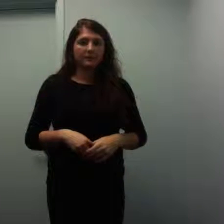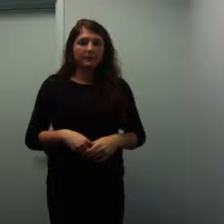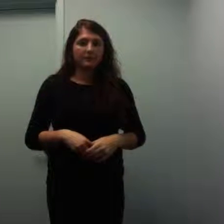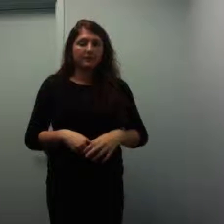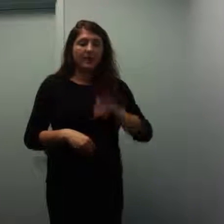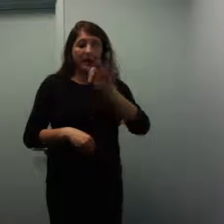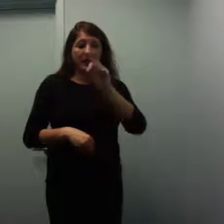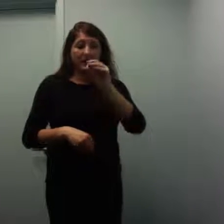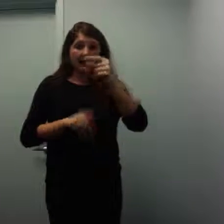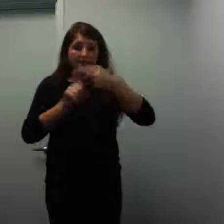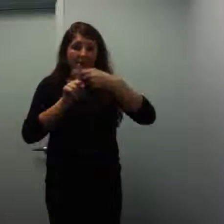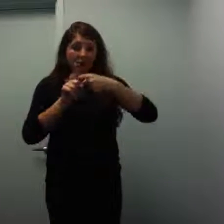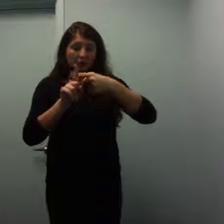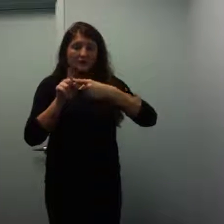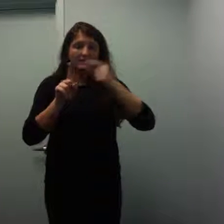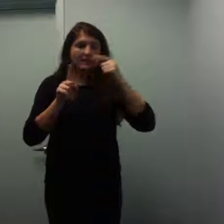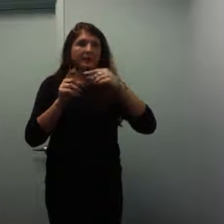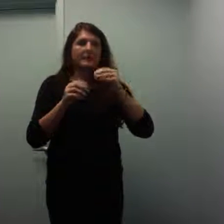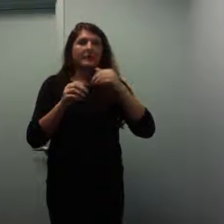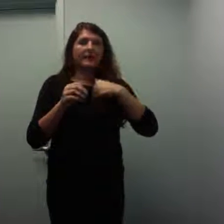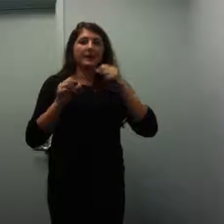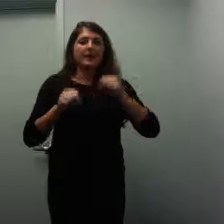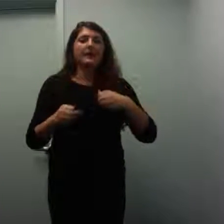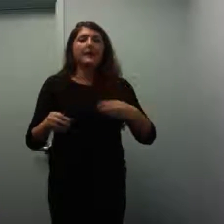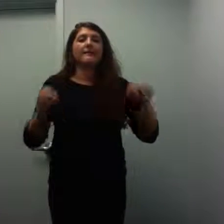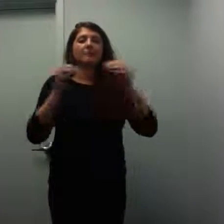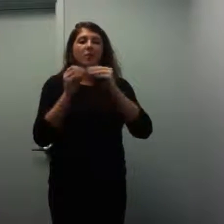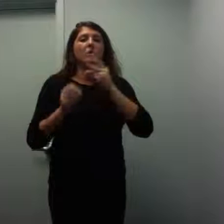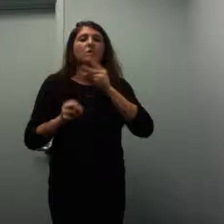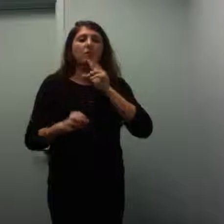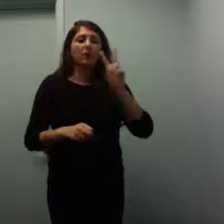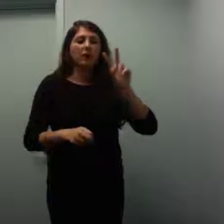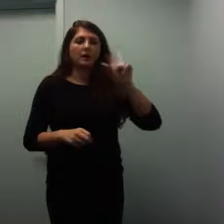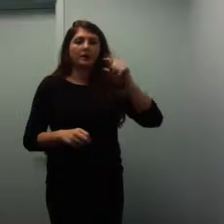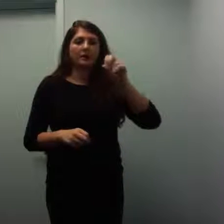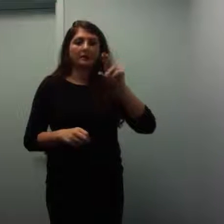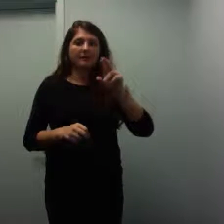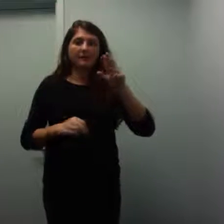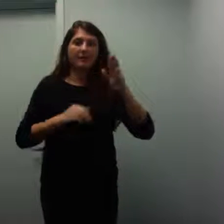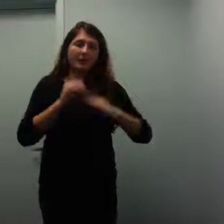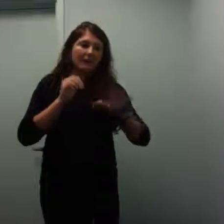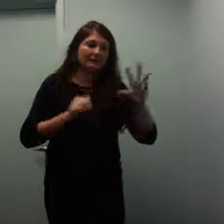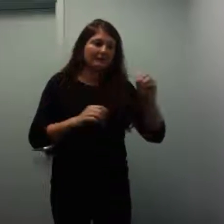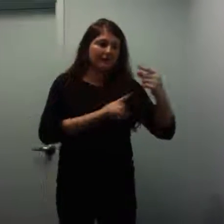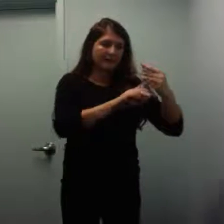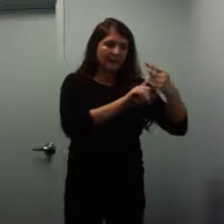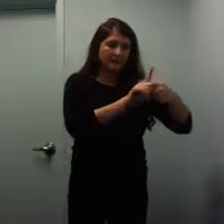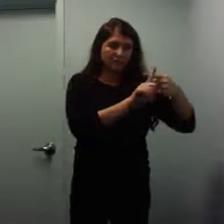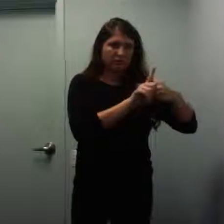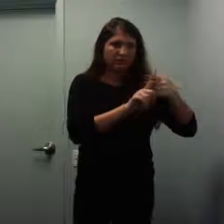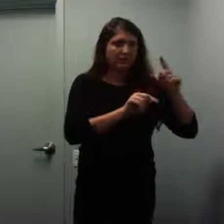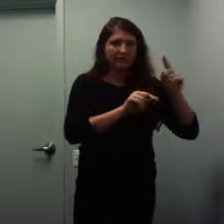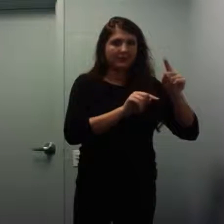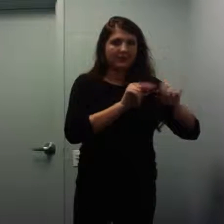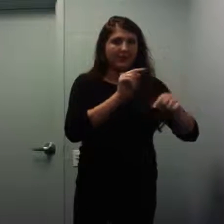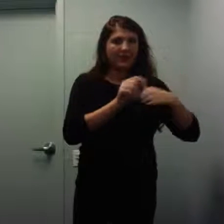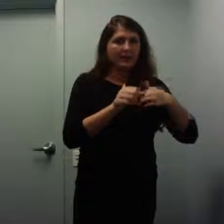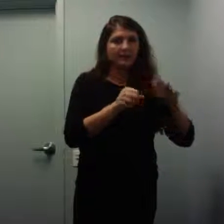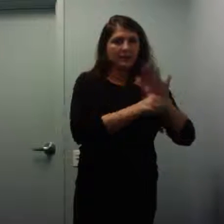degrees, because there's more space between the particles. Now, with relative humidity, what this is